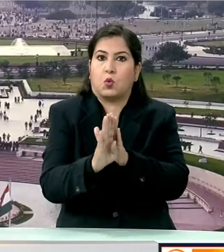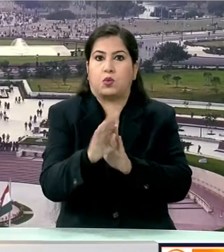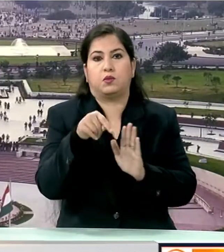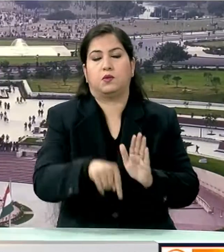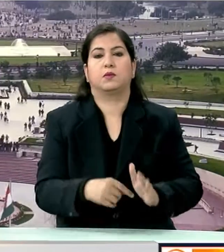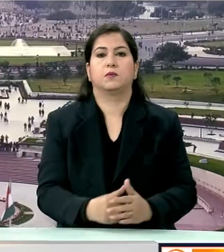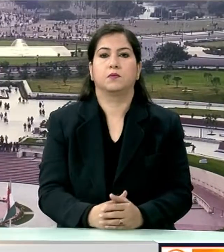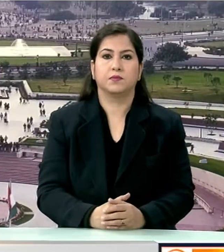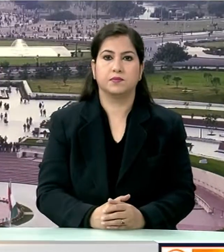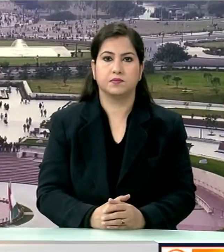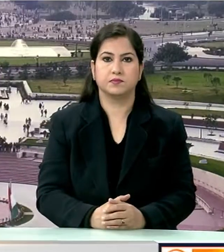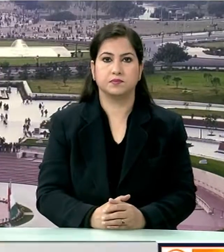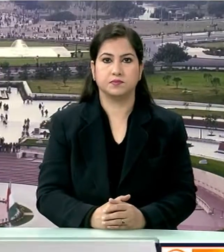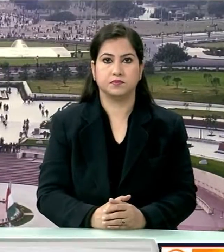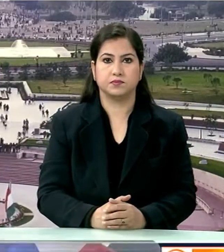growth.